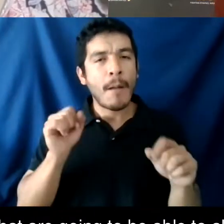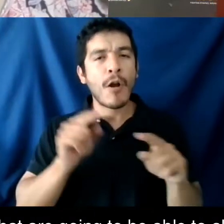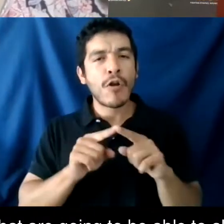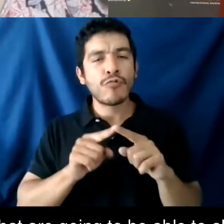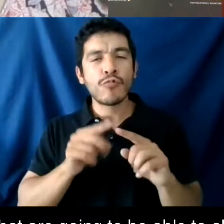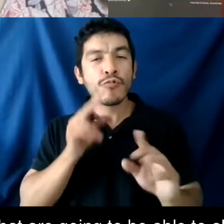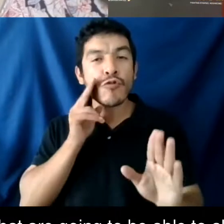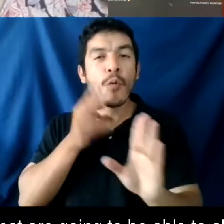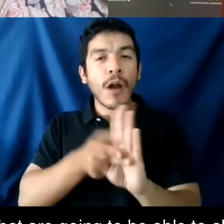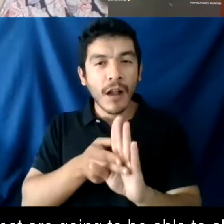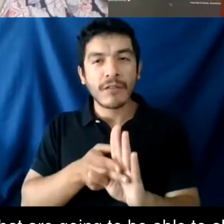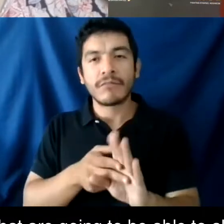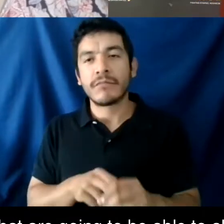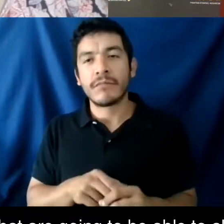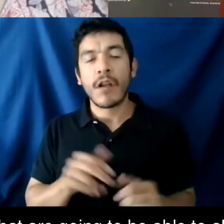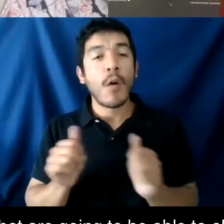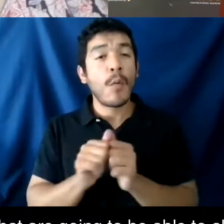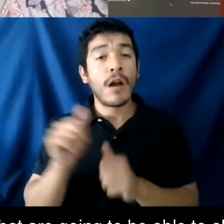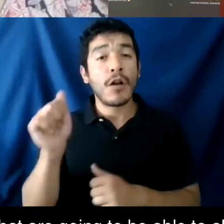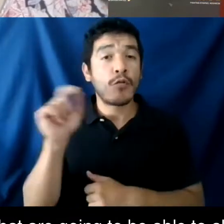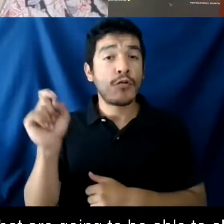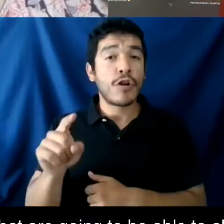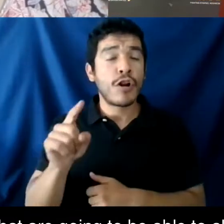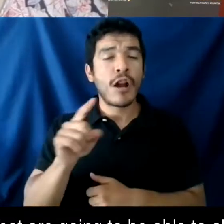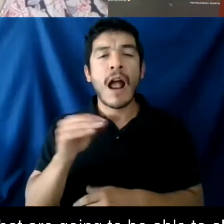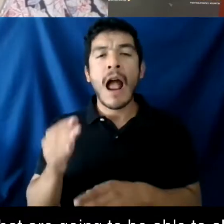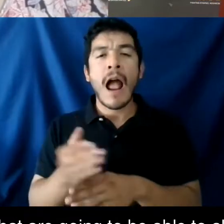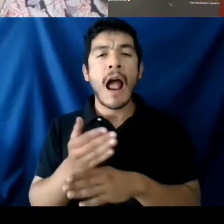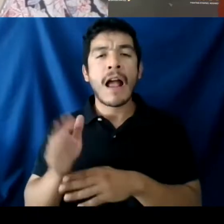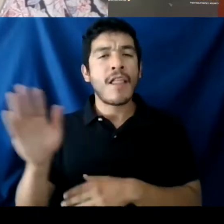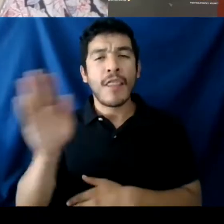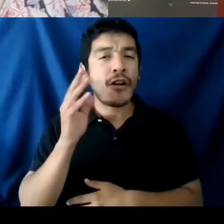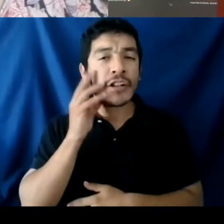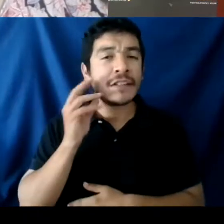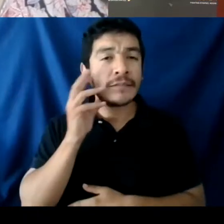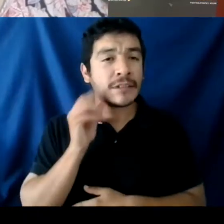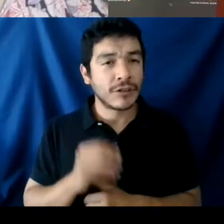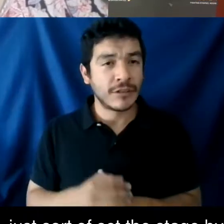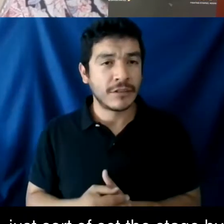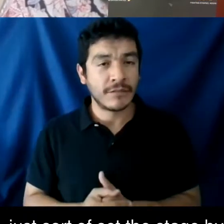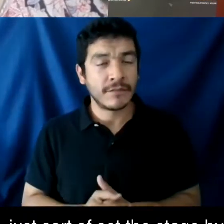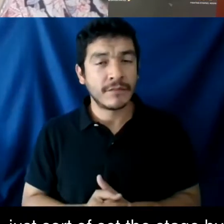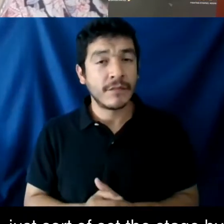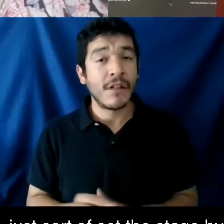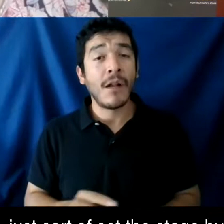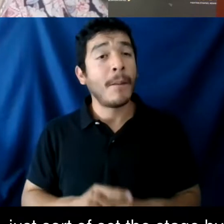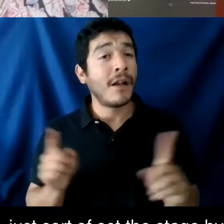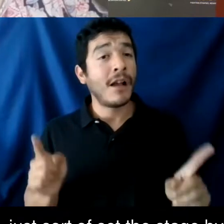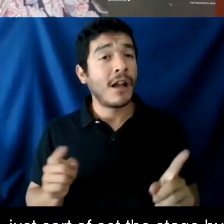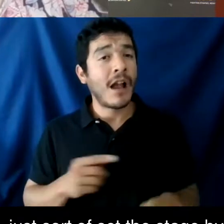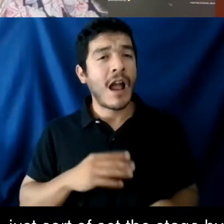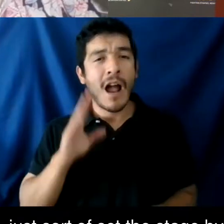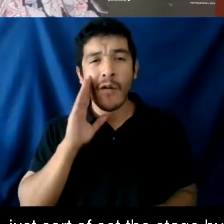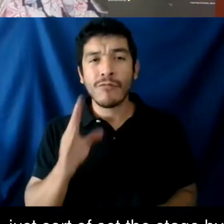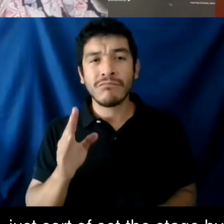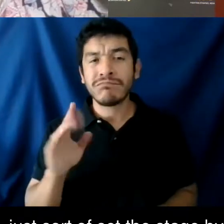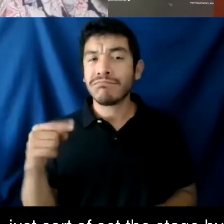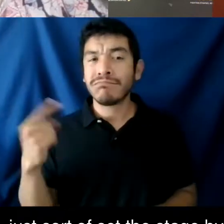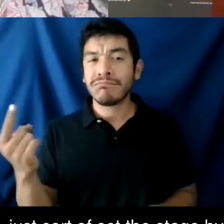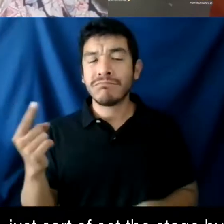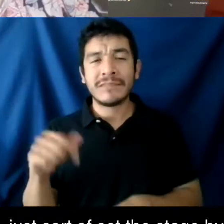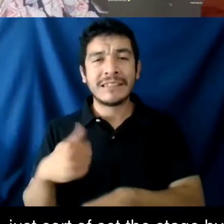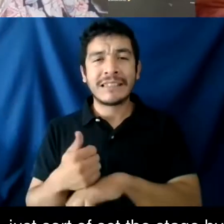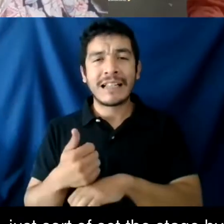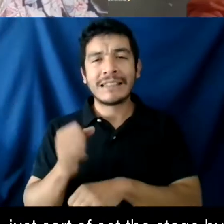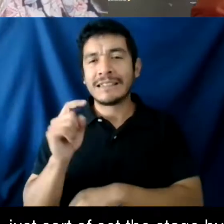in with questions and share lived experiences. But I'll just sort of set the